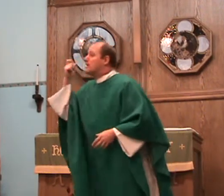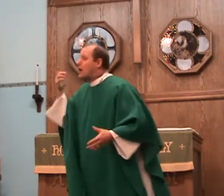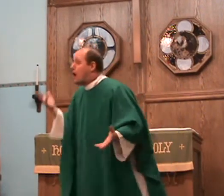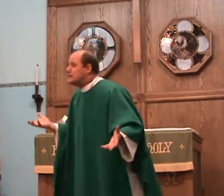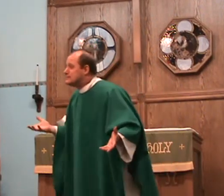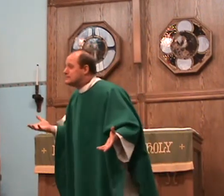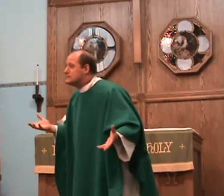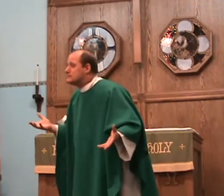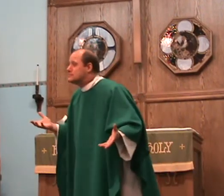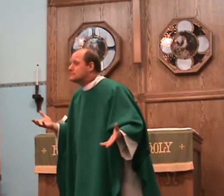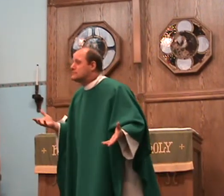Because